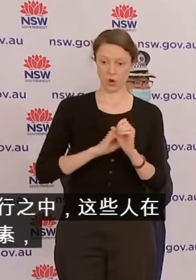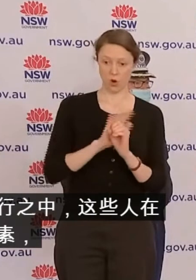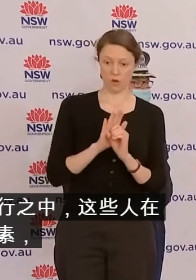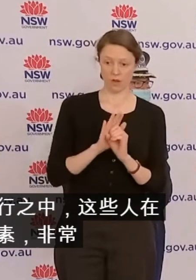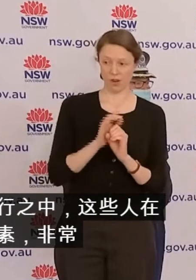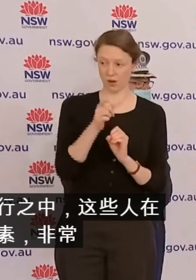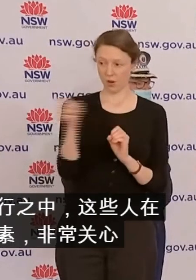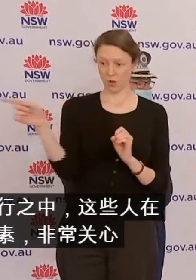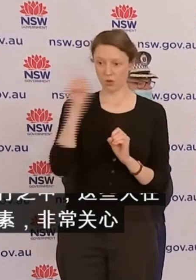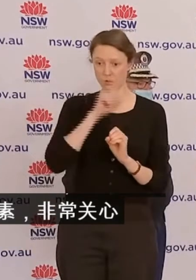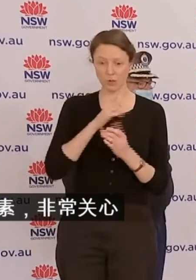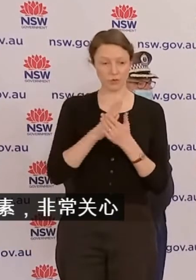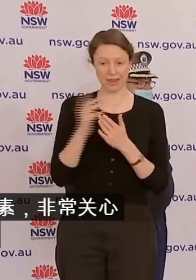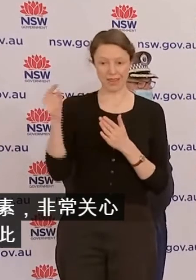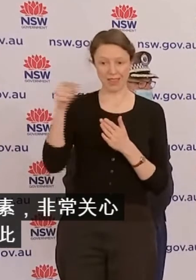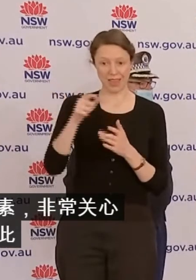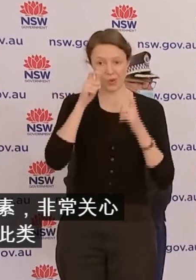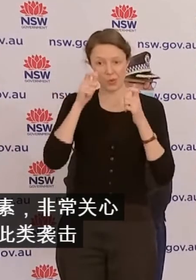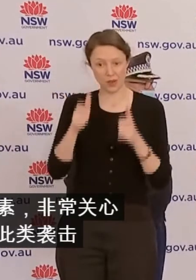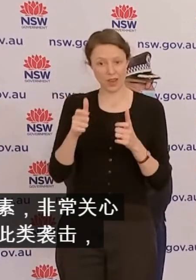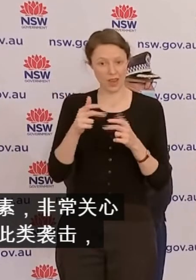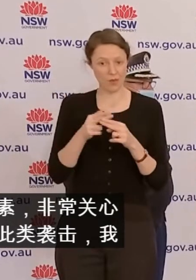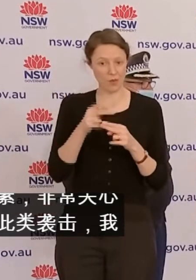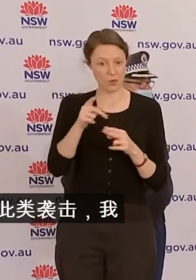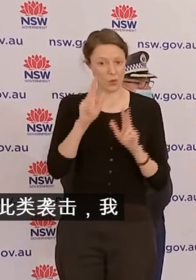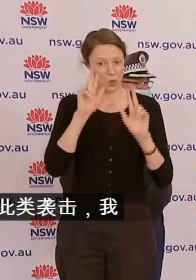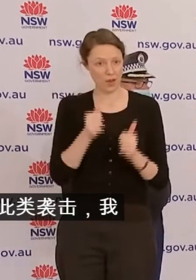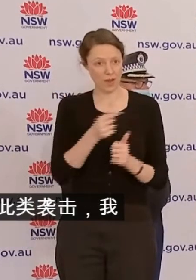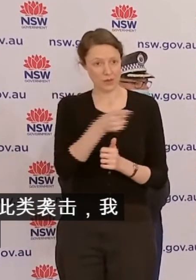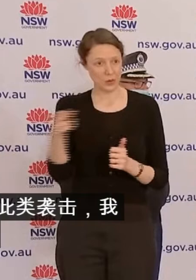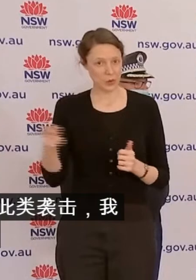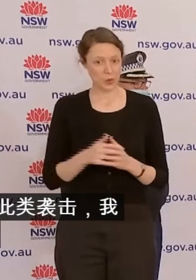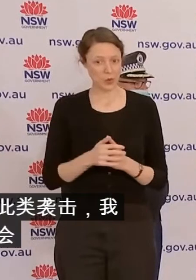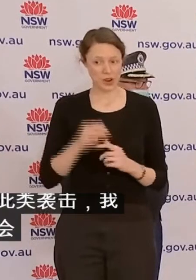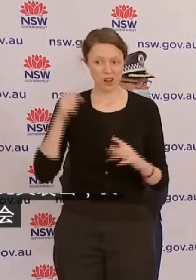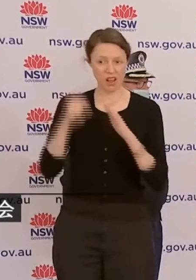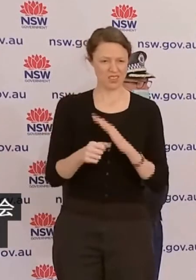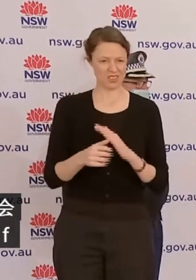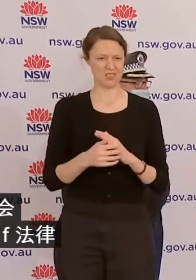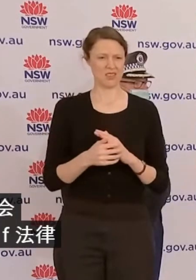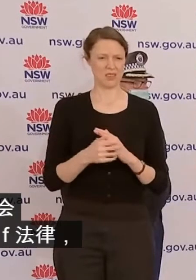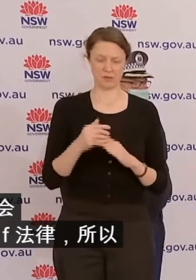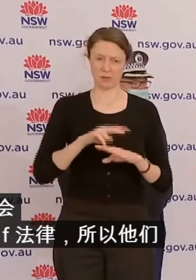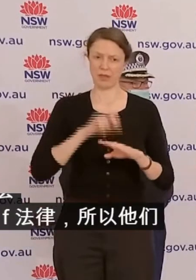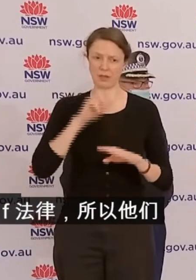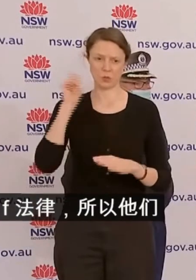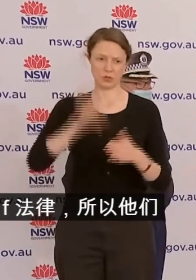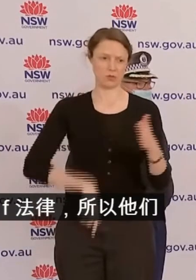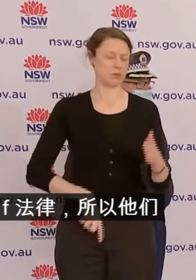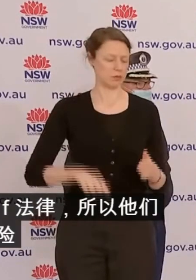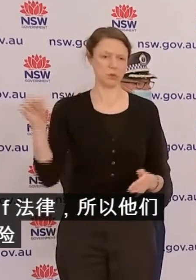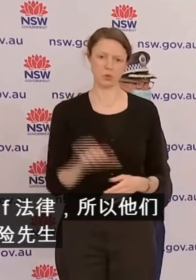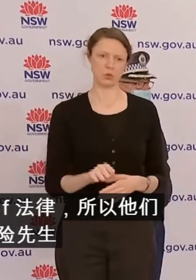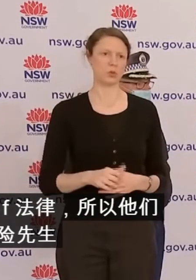trained, very caring to look after you. Any assaults like that, I'm quite sure the police will bring down the full force of the law, and so they should.